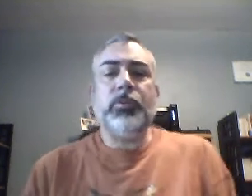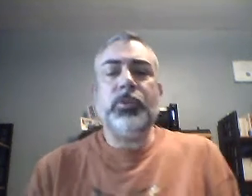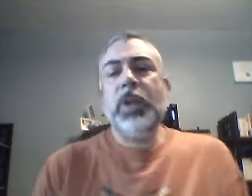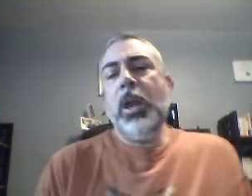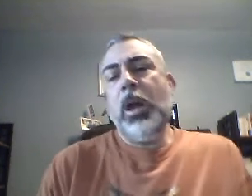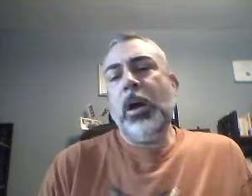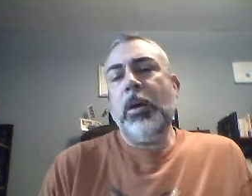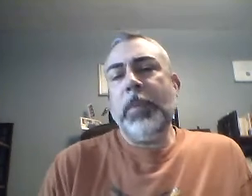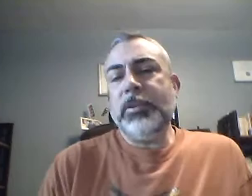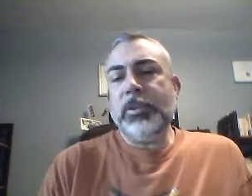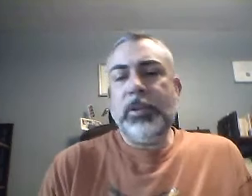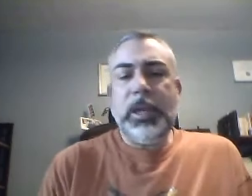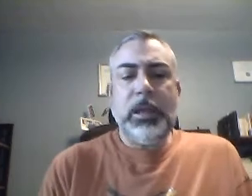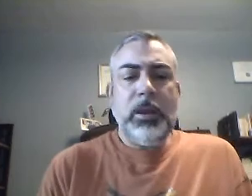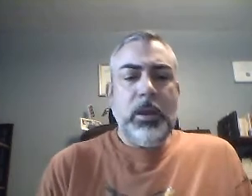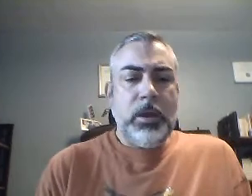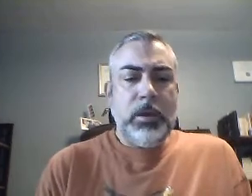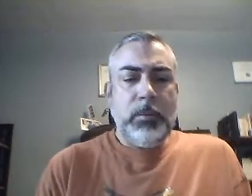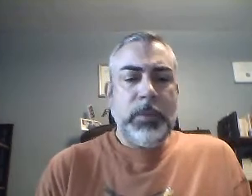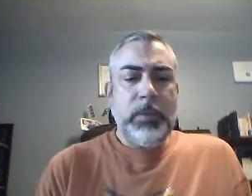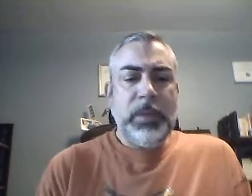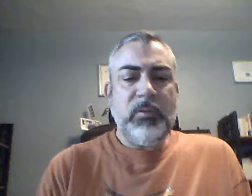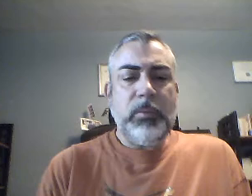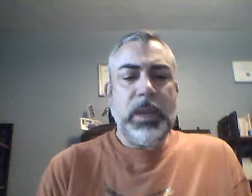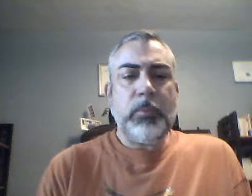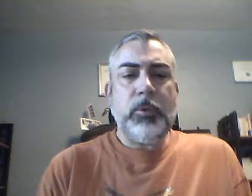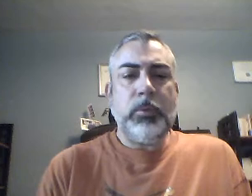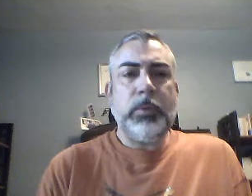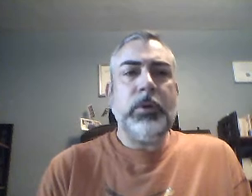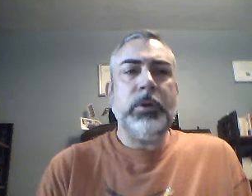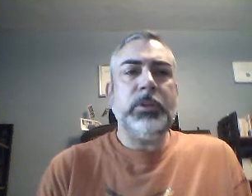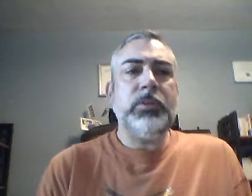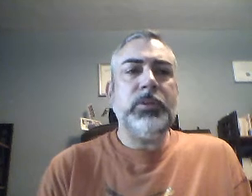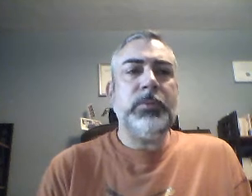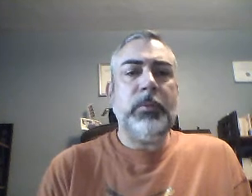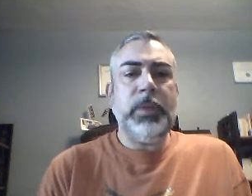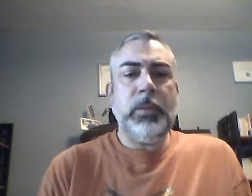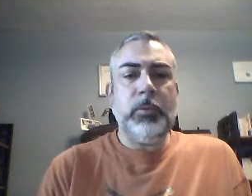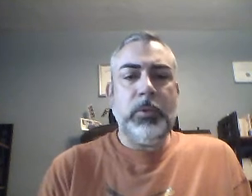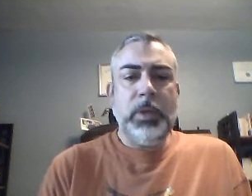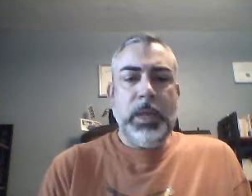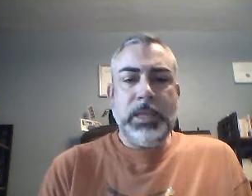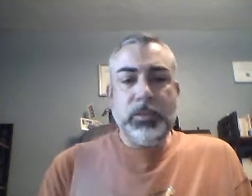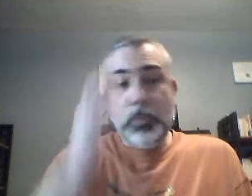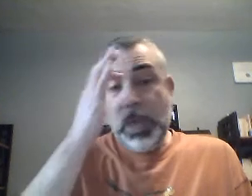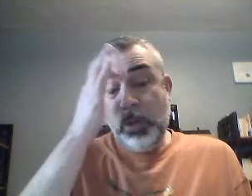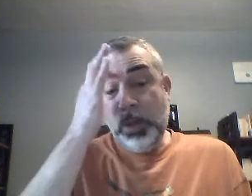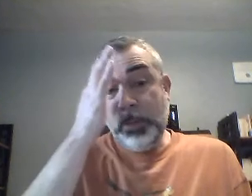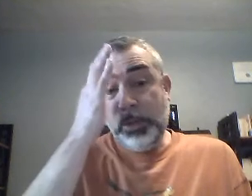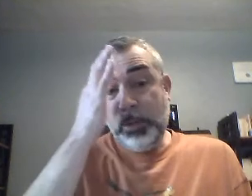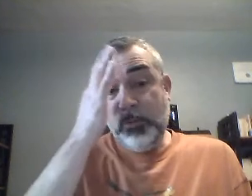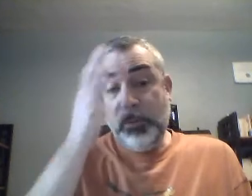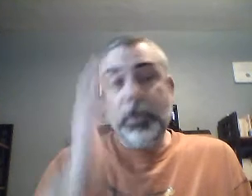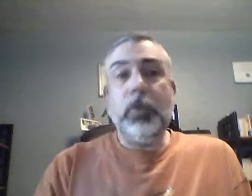cultures. And there's a link that we have on Blackboard with regard to two-spirit people as well. A link from The